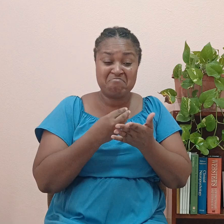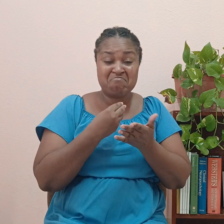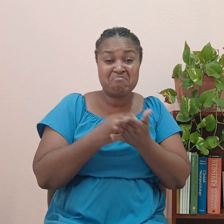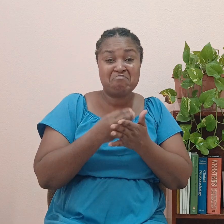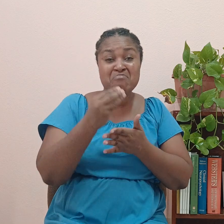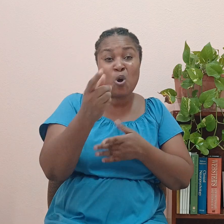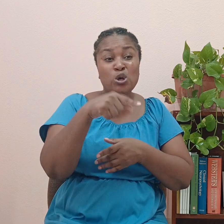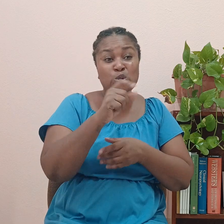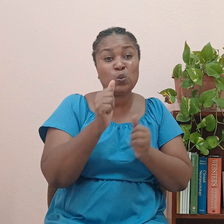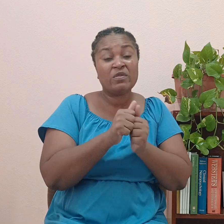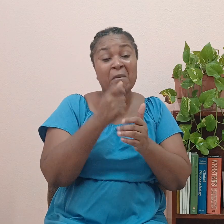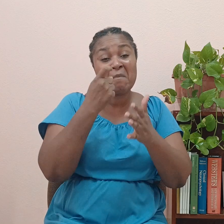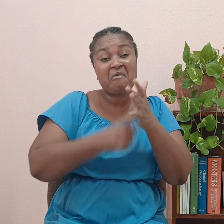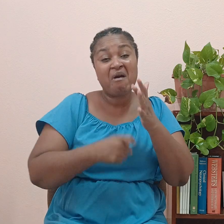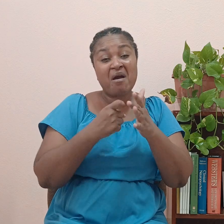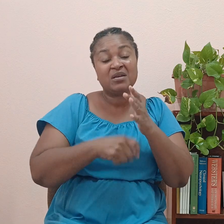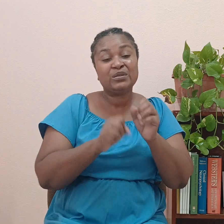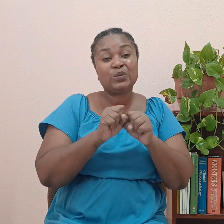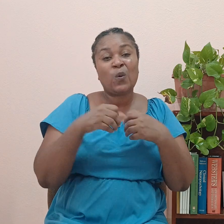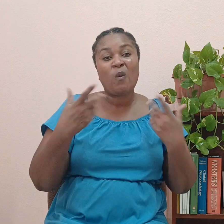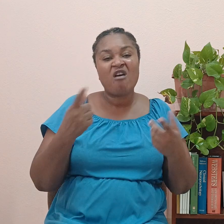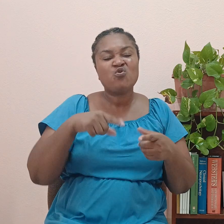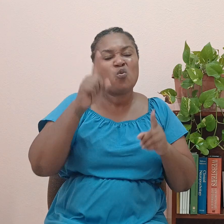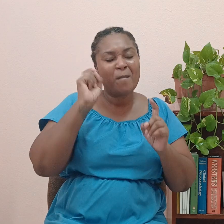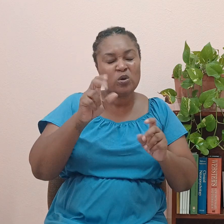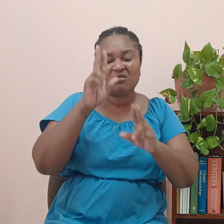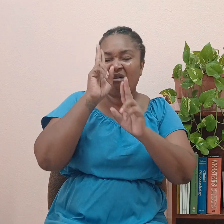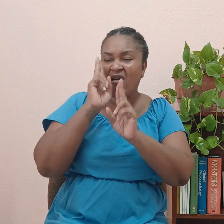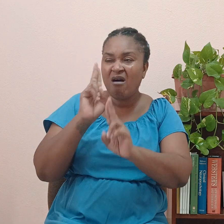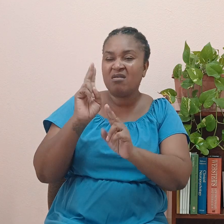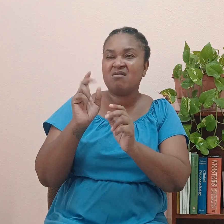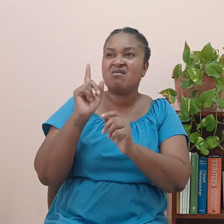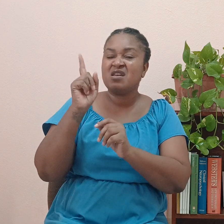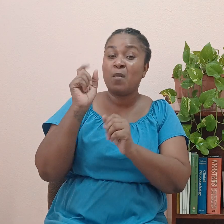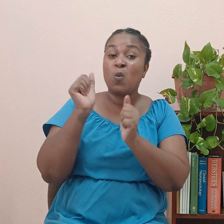Therefore, honor God with your bodies.